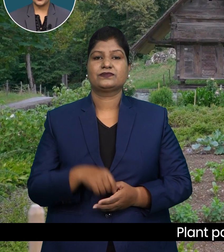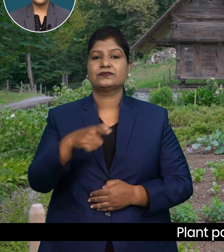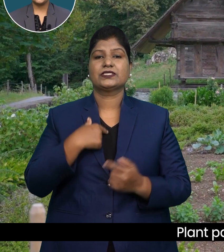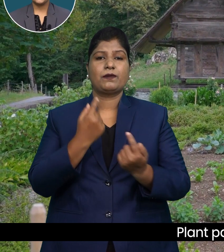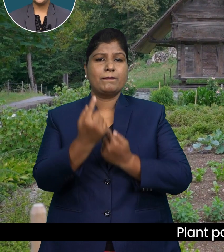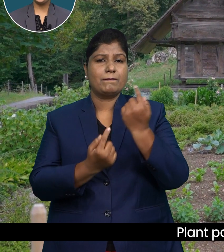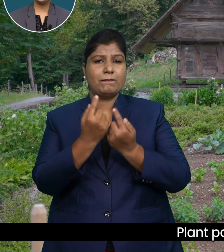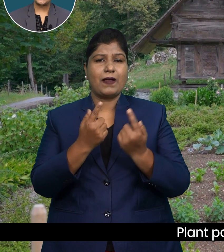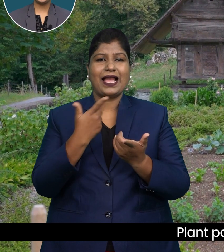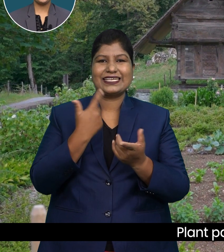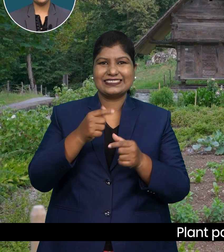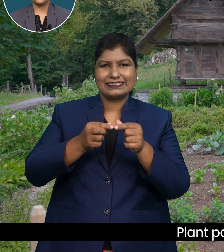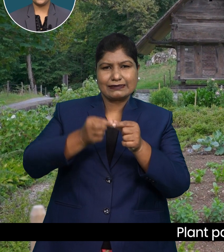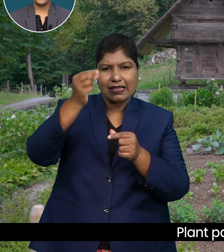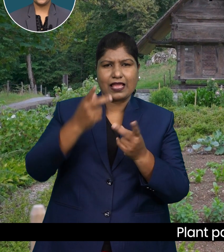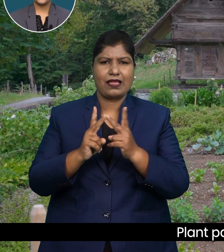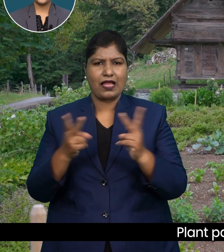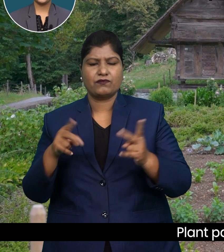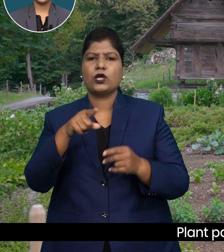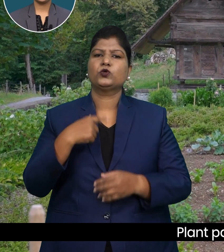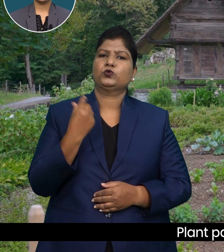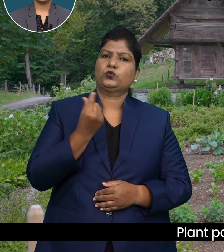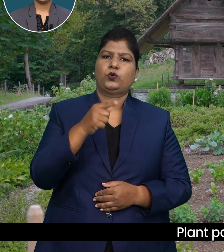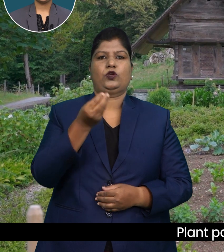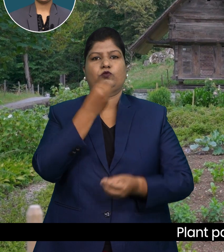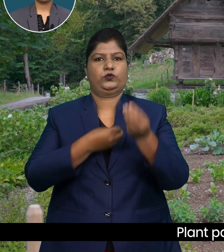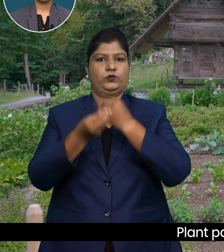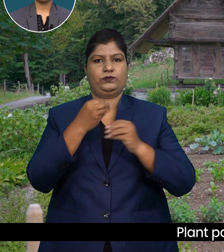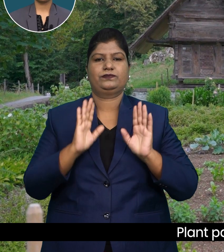Plant parts used as food.